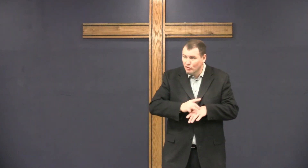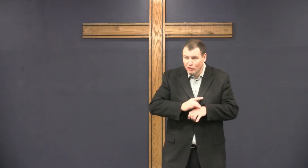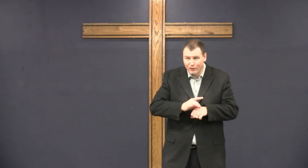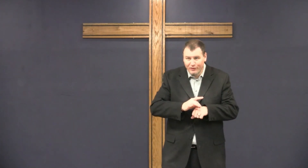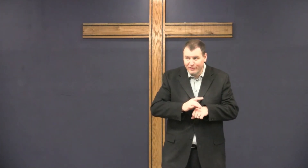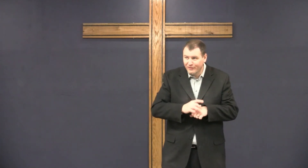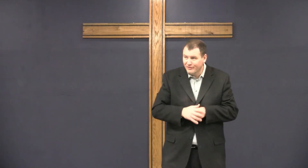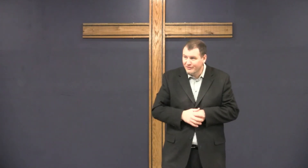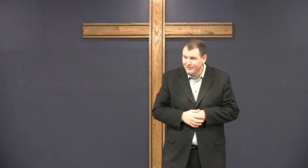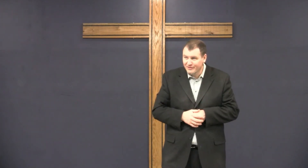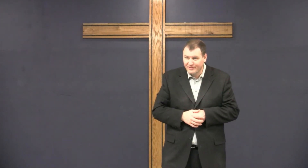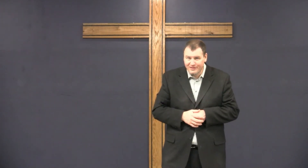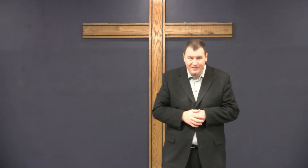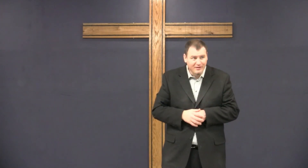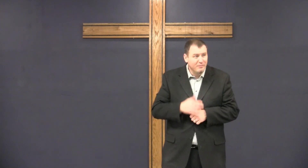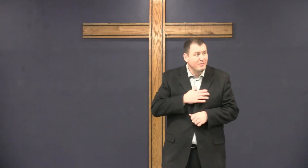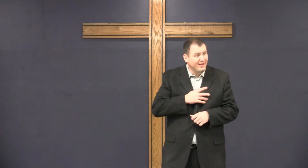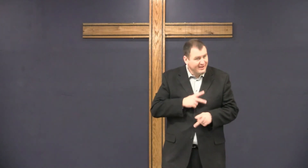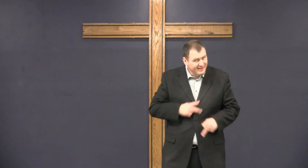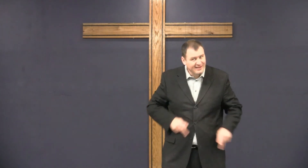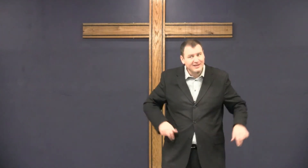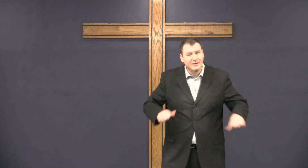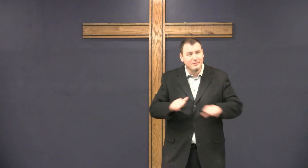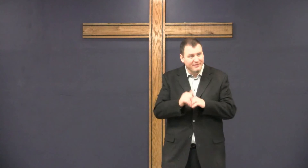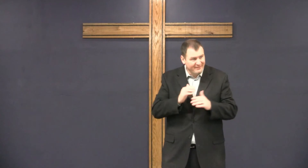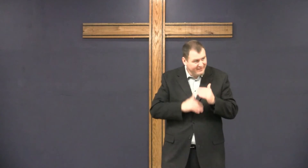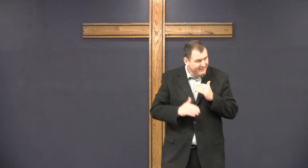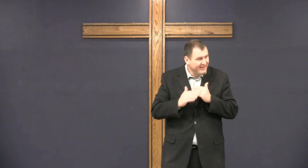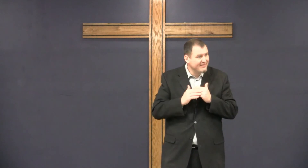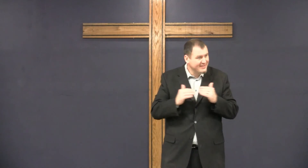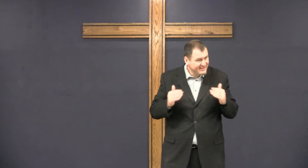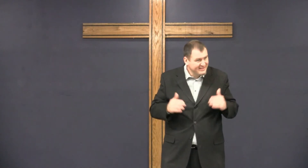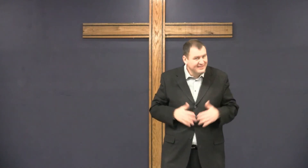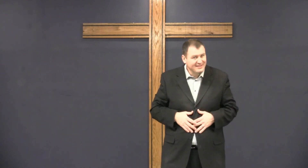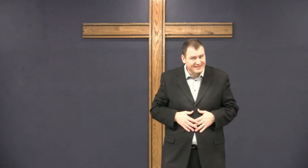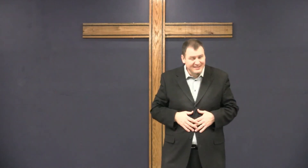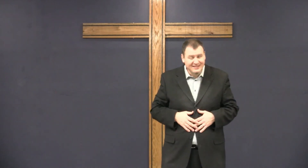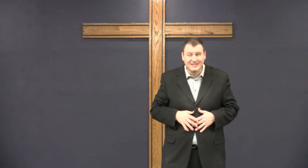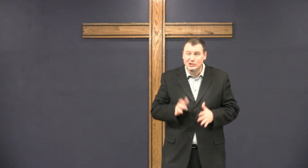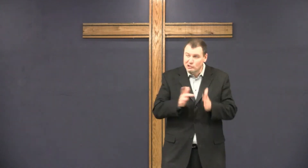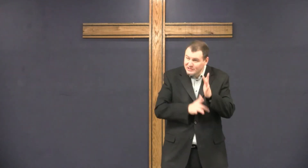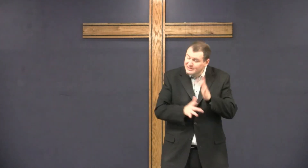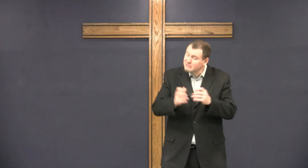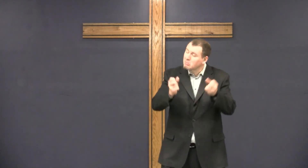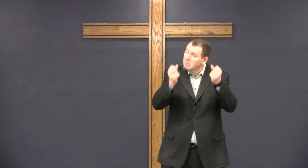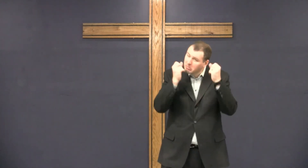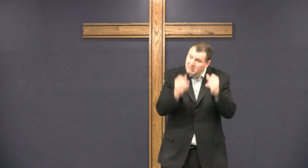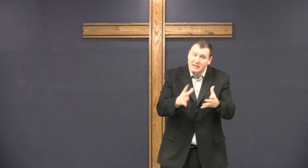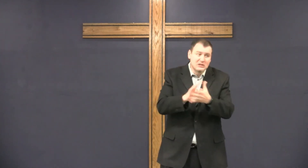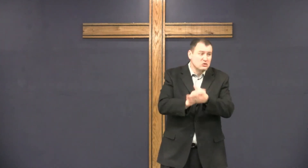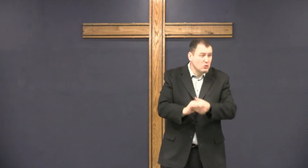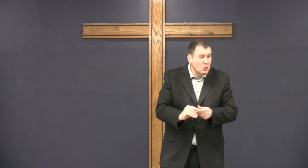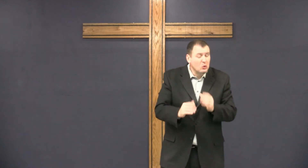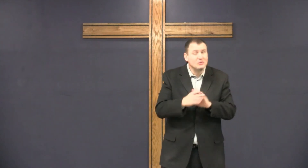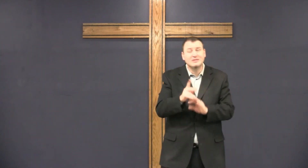says, my kingdom is not of this earth. My kingdom is in heaven. Jesus